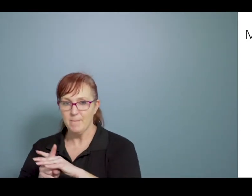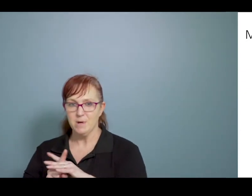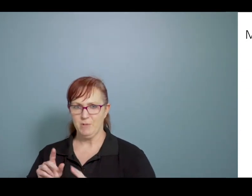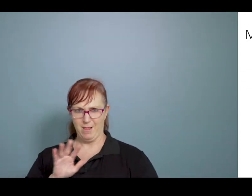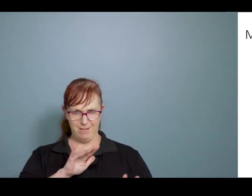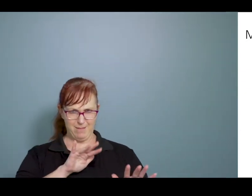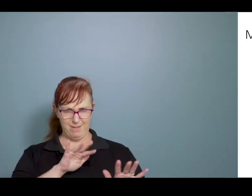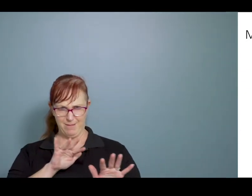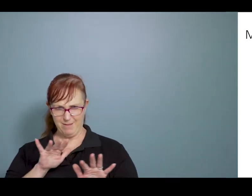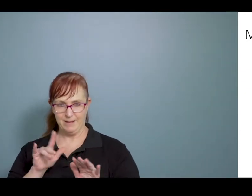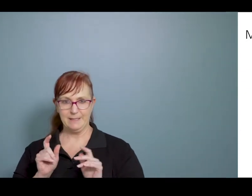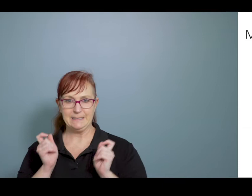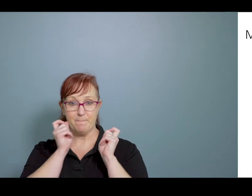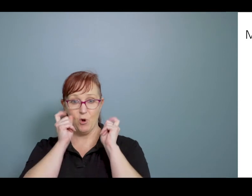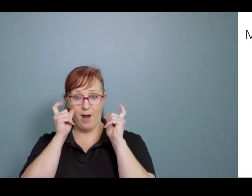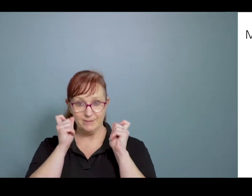look at,